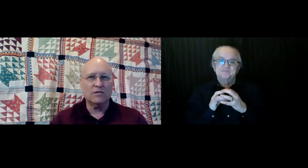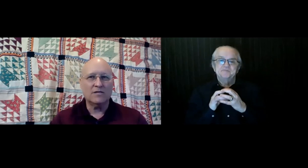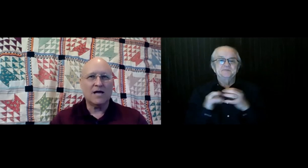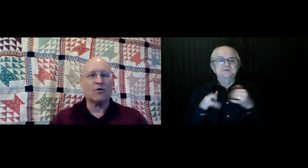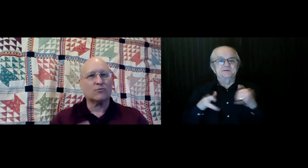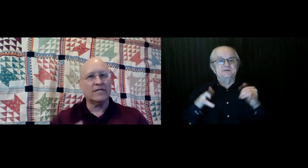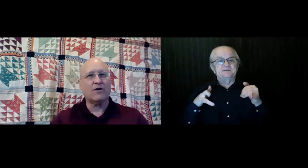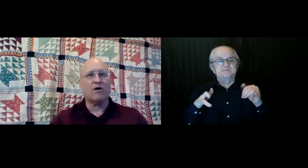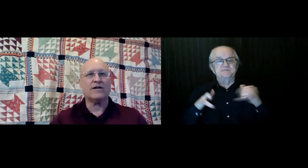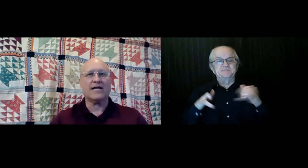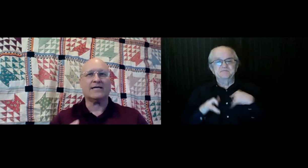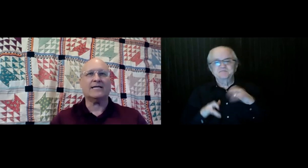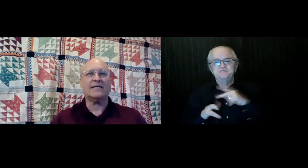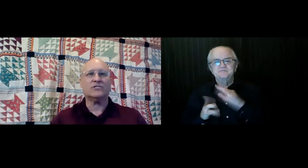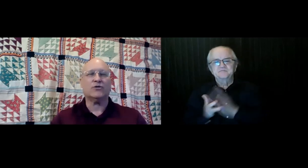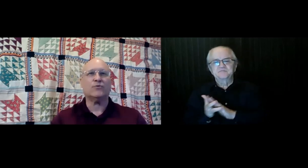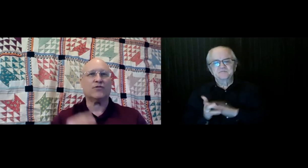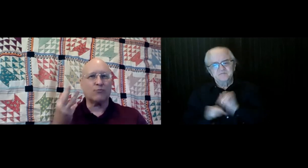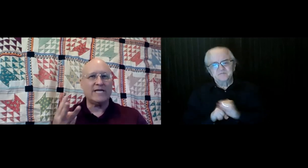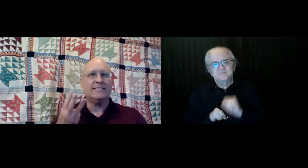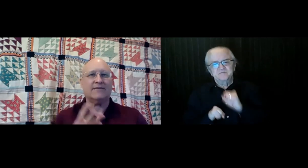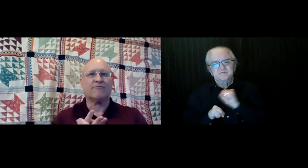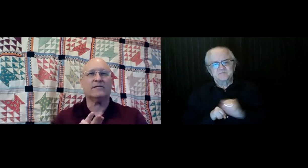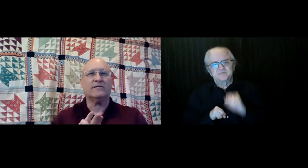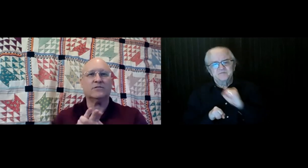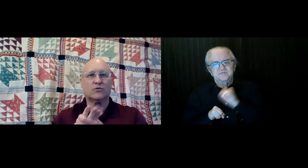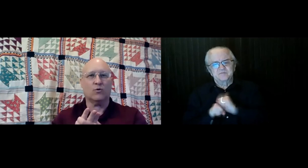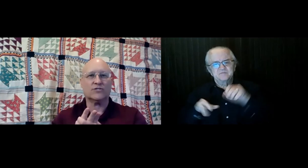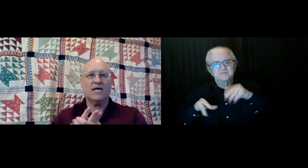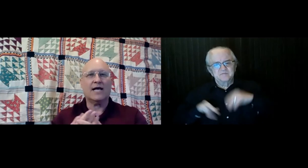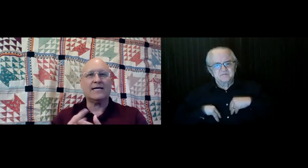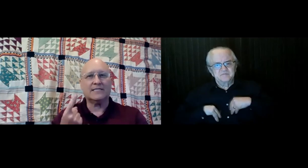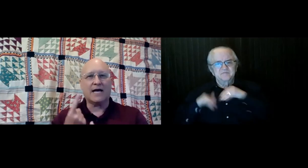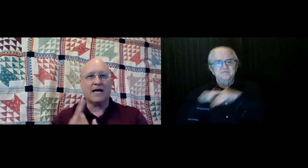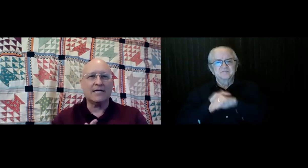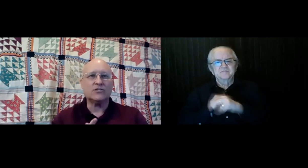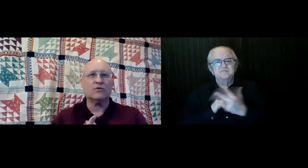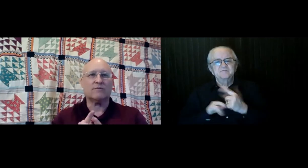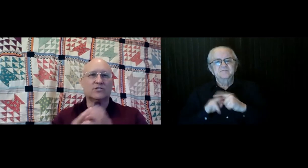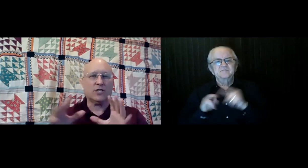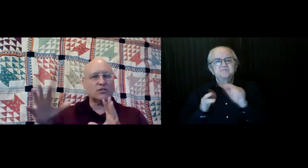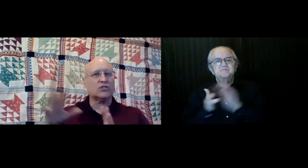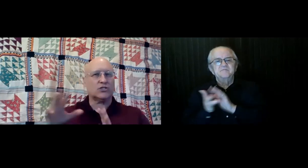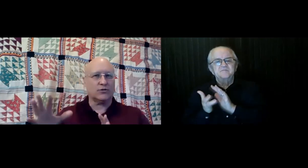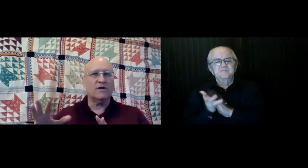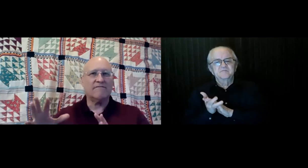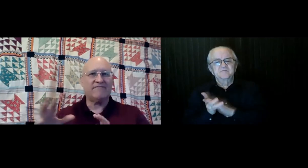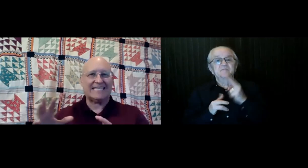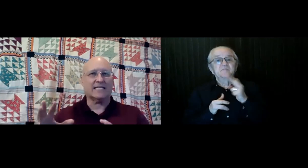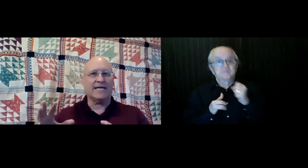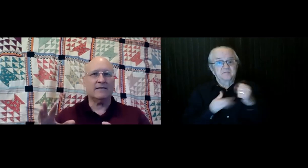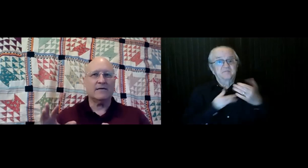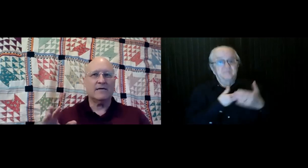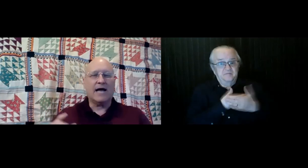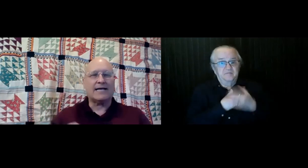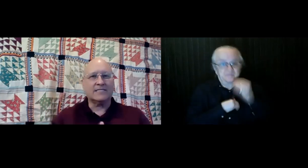school, I worked really hard and I got into 3 different schools. I got into the high school that I was closest to